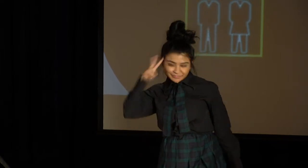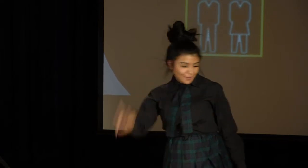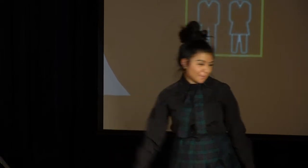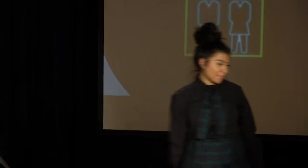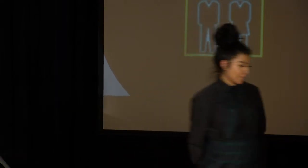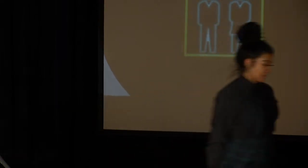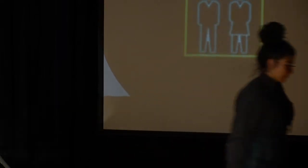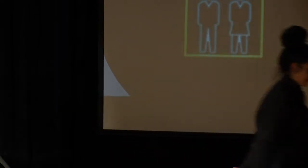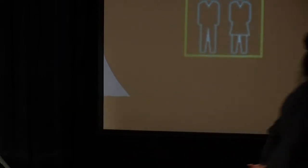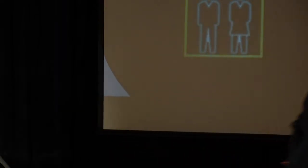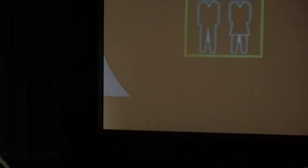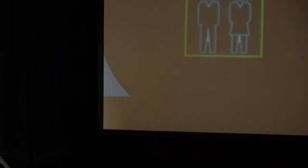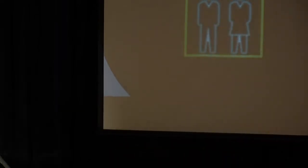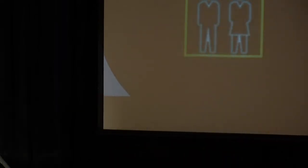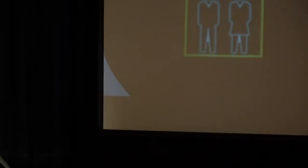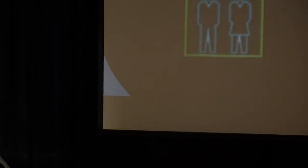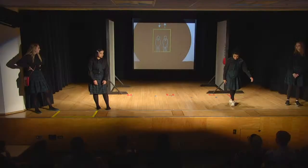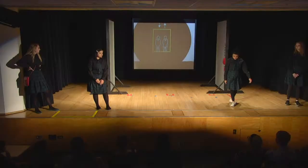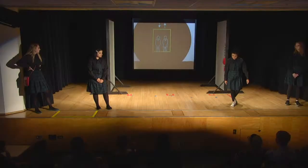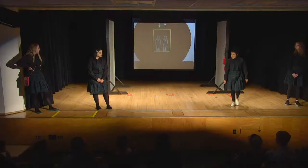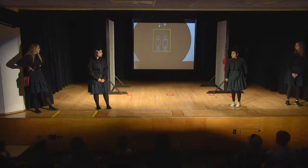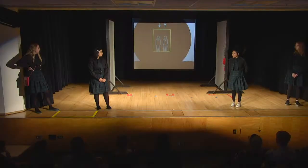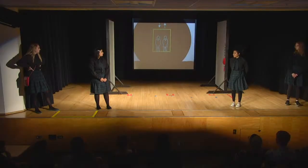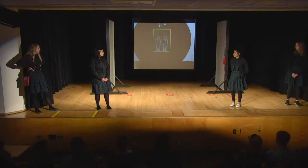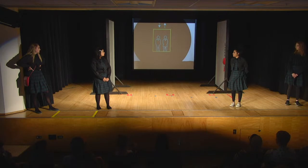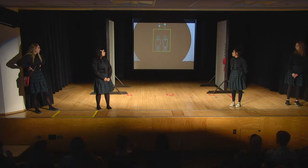famous artist from the beloved Mexico.